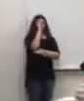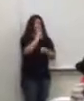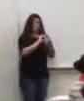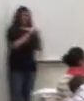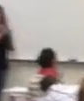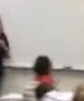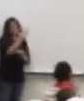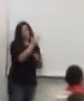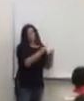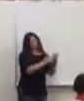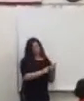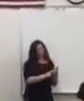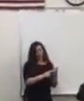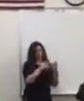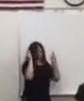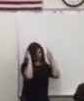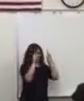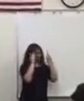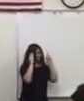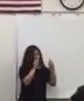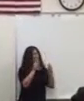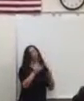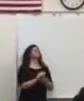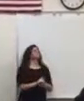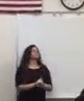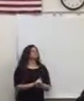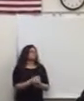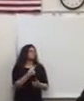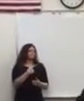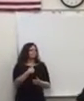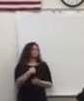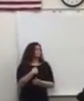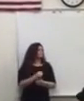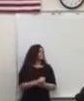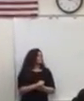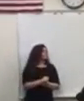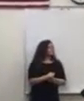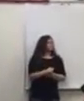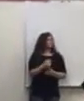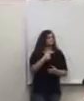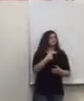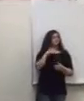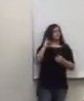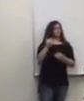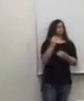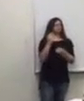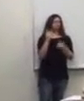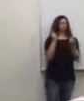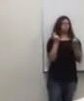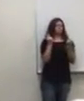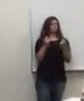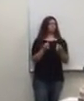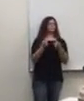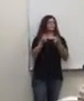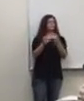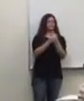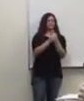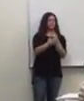as a public speaking professor in 2016 is to give you the skills that will serve you well in a job, serve you well in some sort of real life situation outside of public speaking,